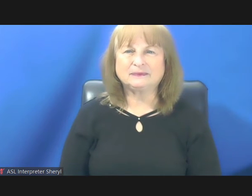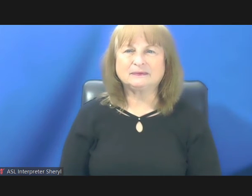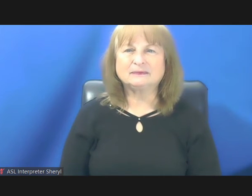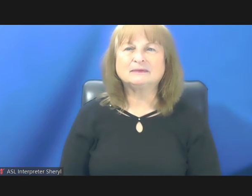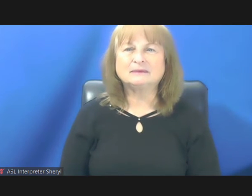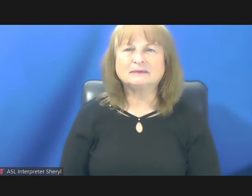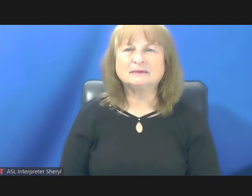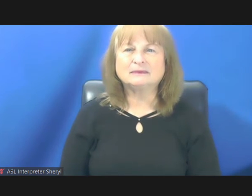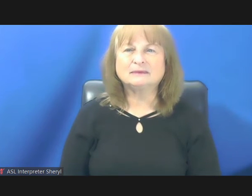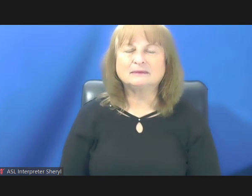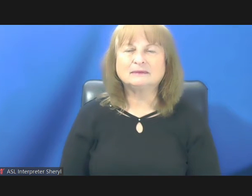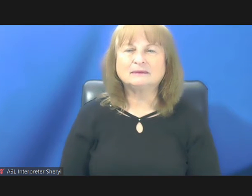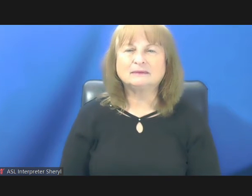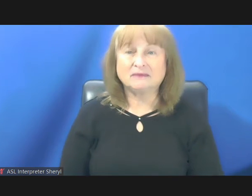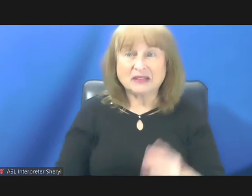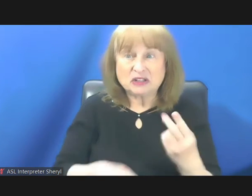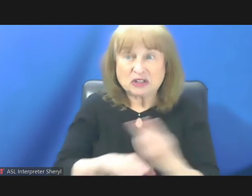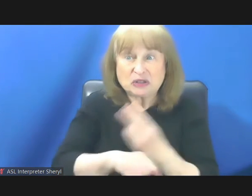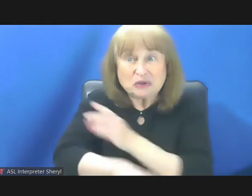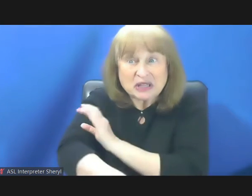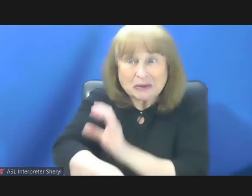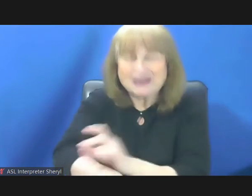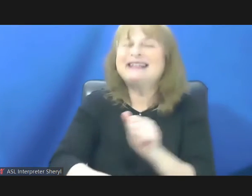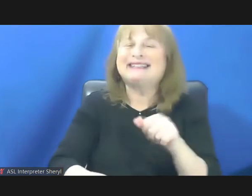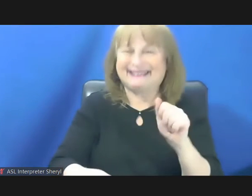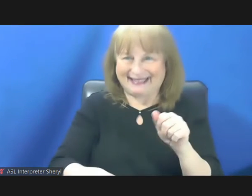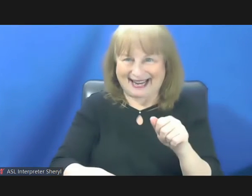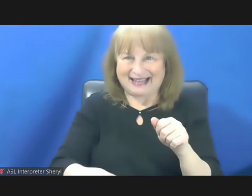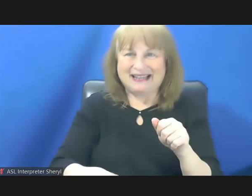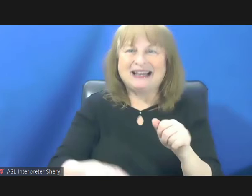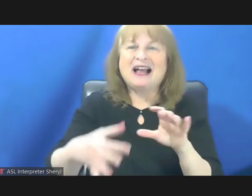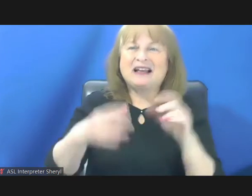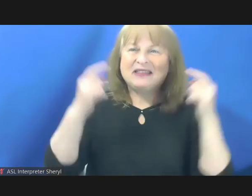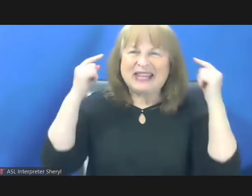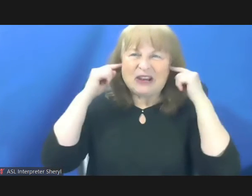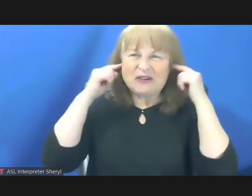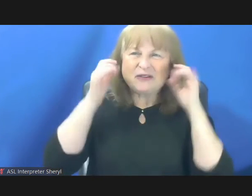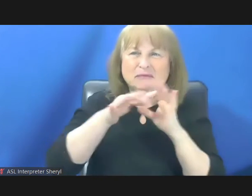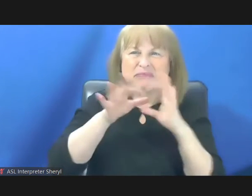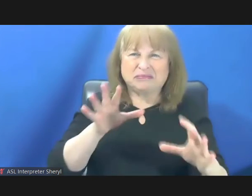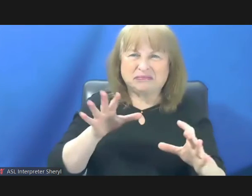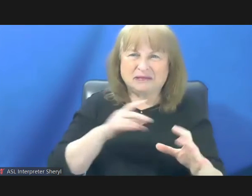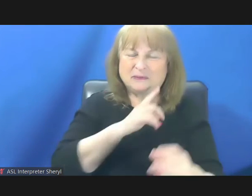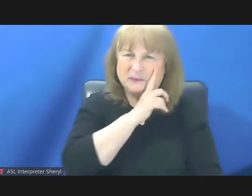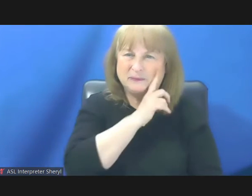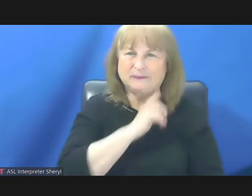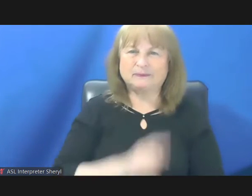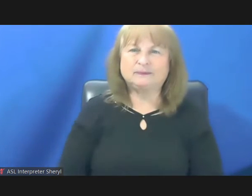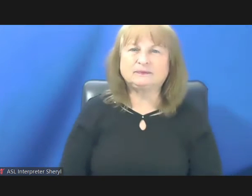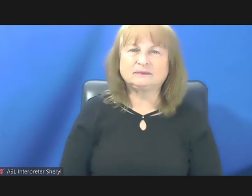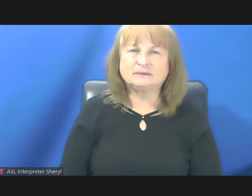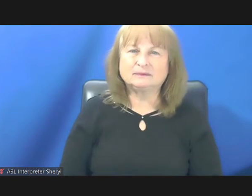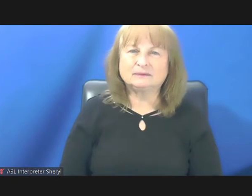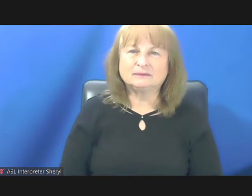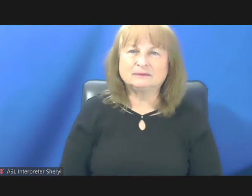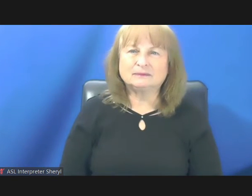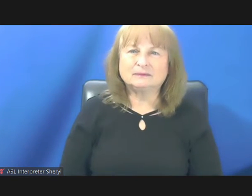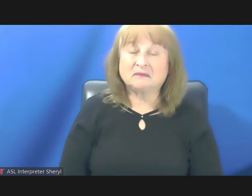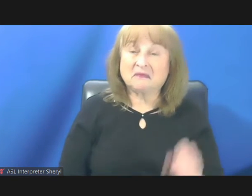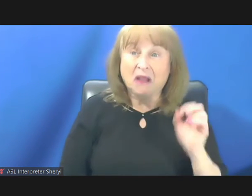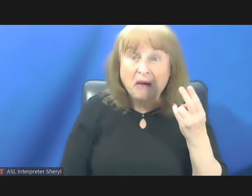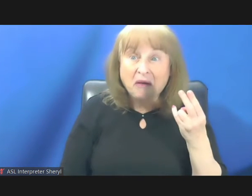Okay? Just use the computers? Just unplug the, yeah, unplug the headphones. Oh, yeah.